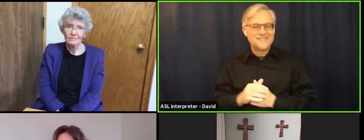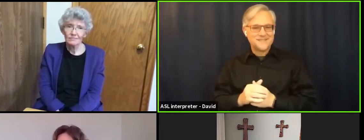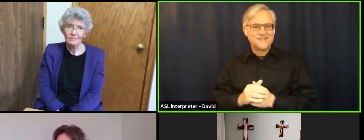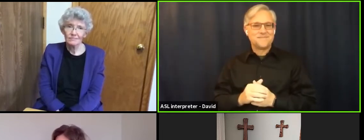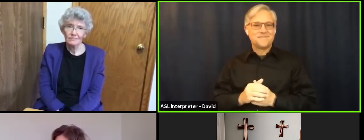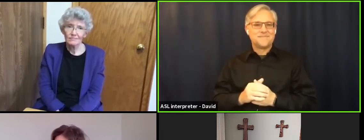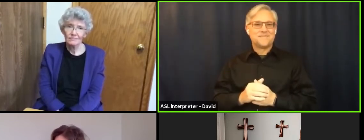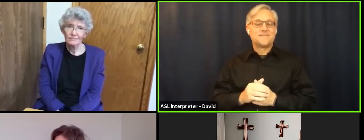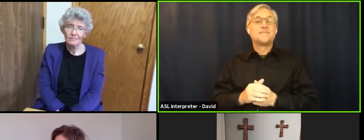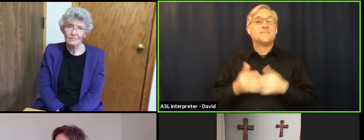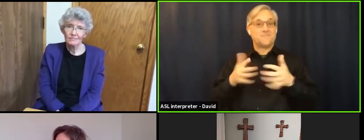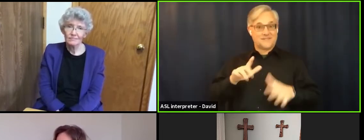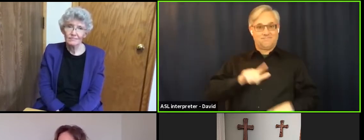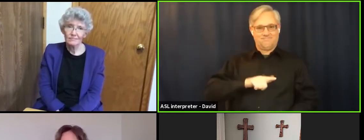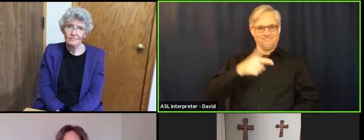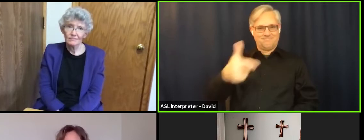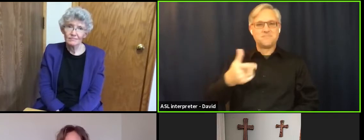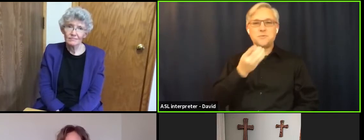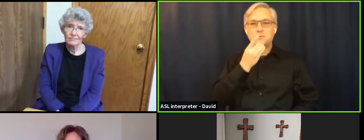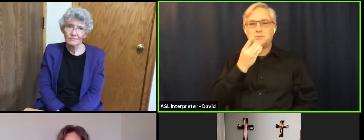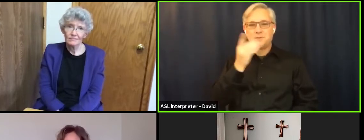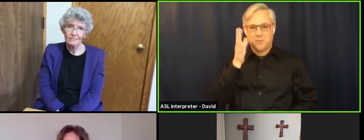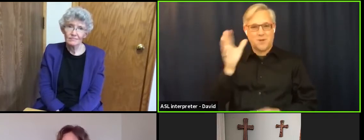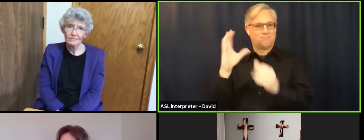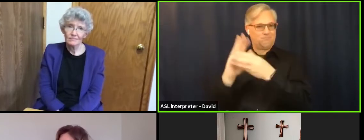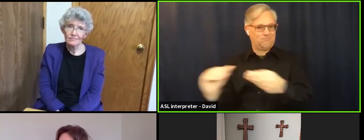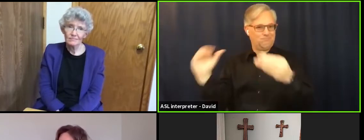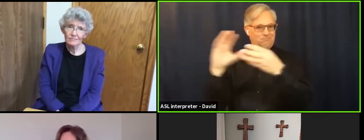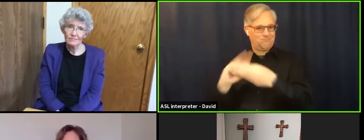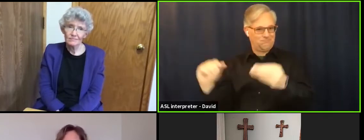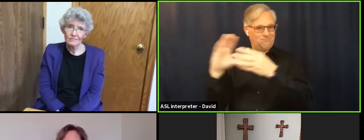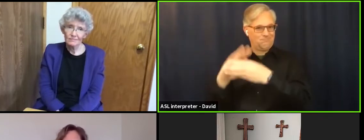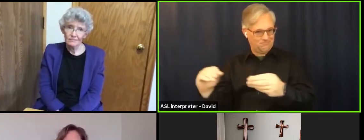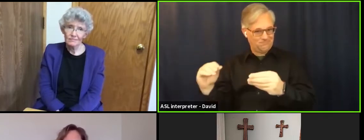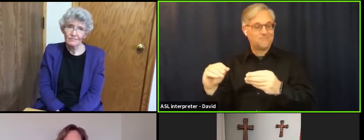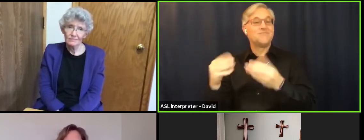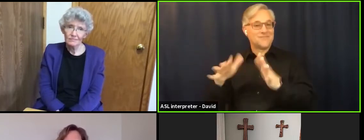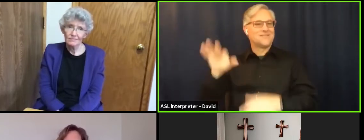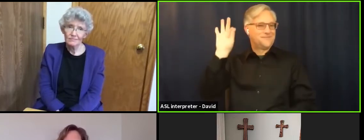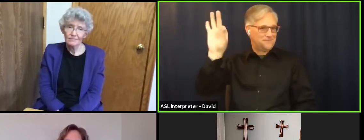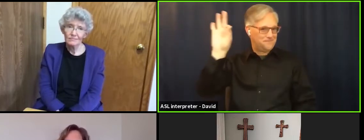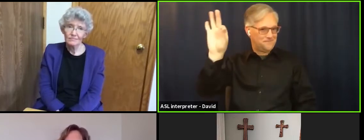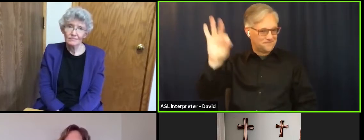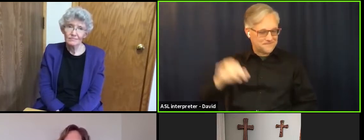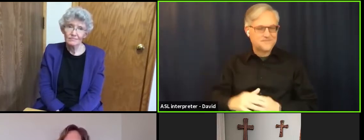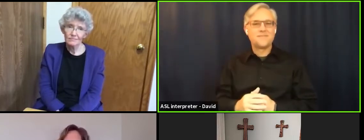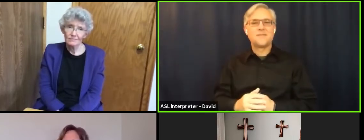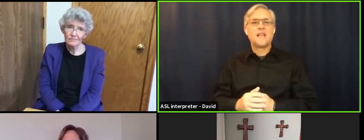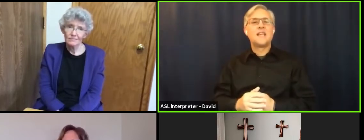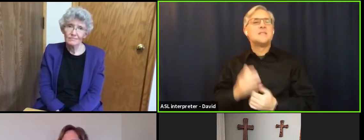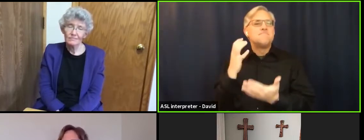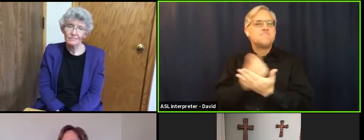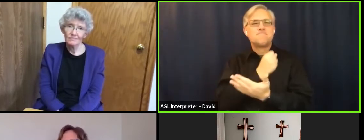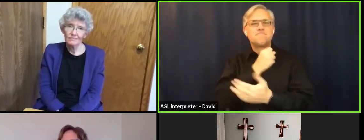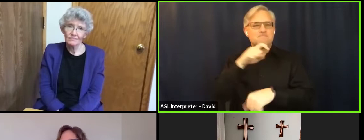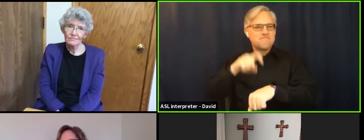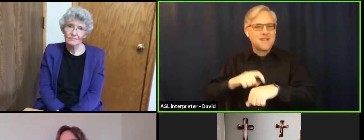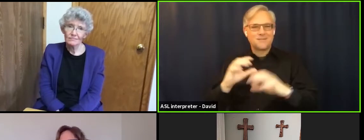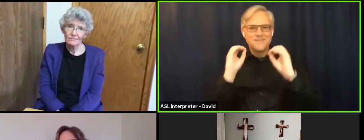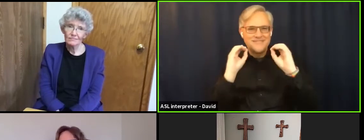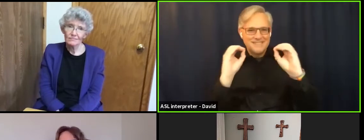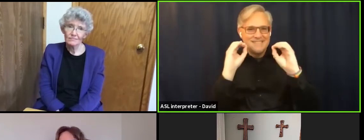before the gospel is shared today and before the sermon. It's just a little time of teaching that lets